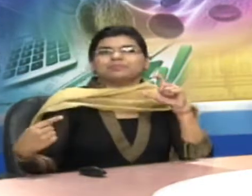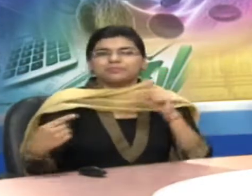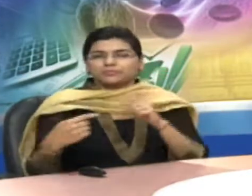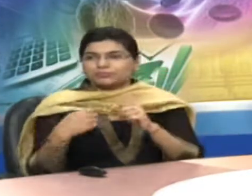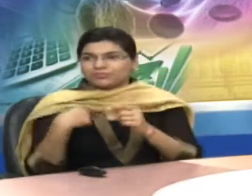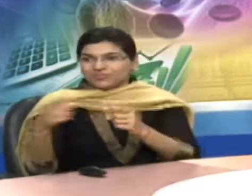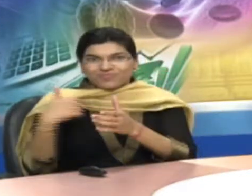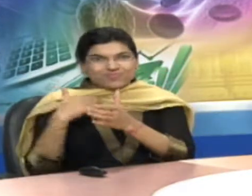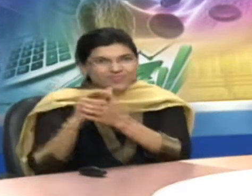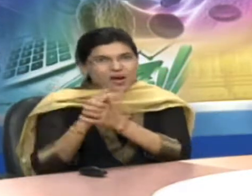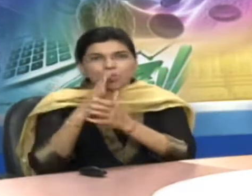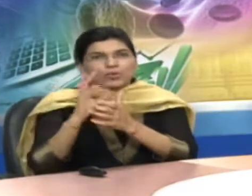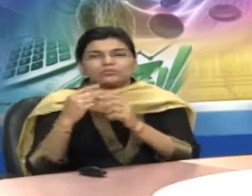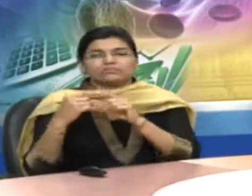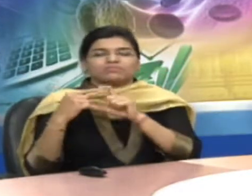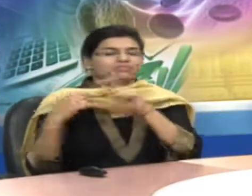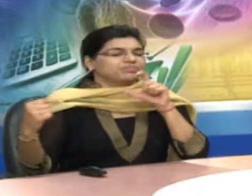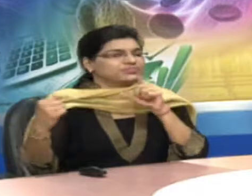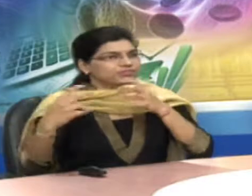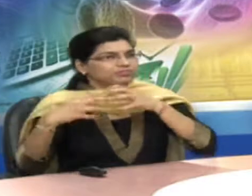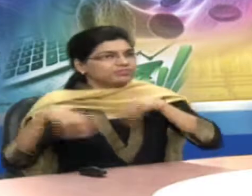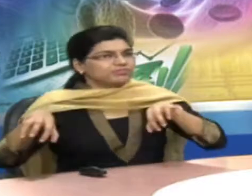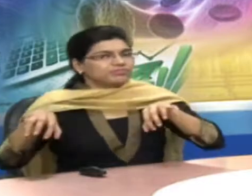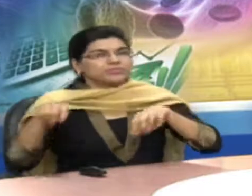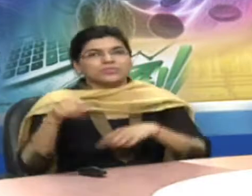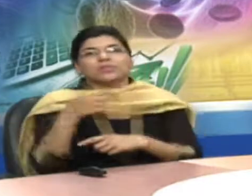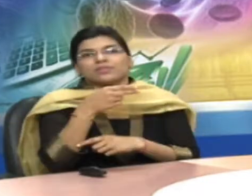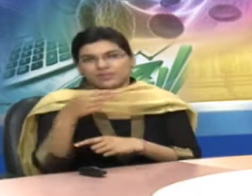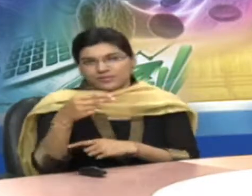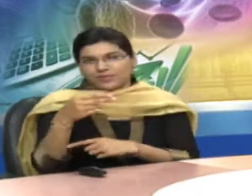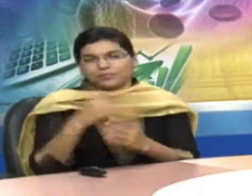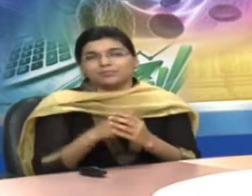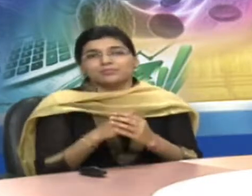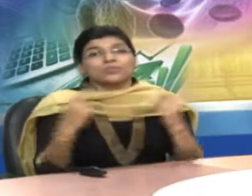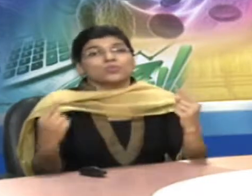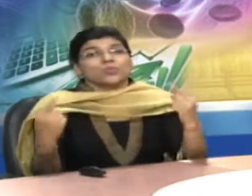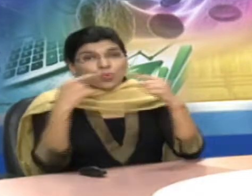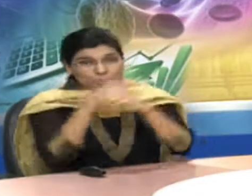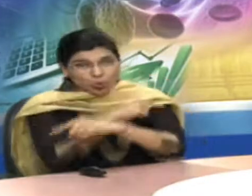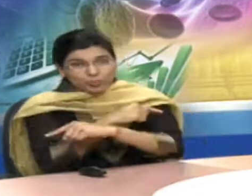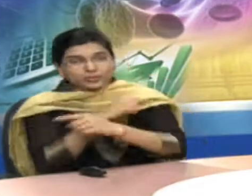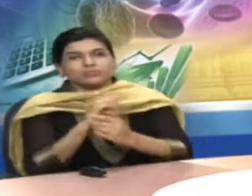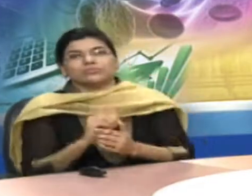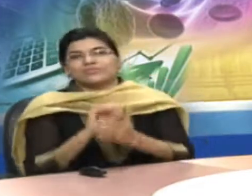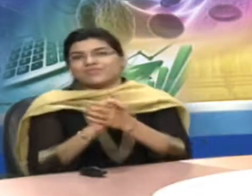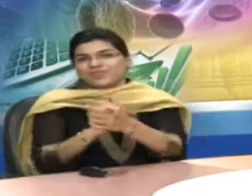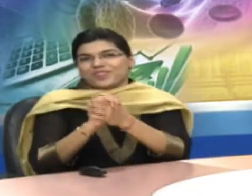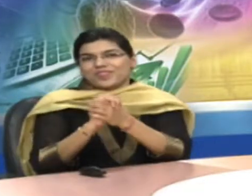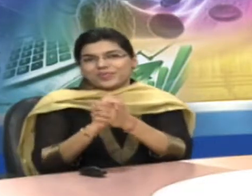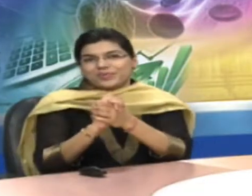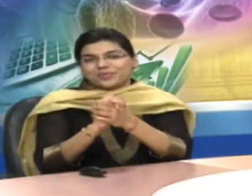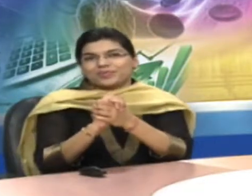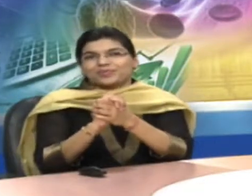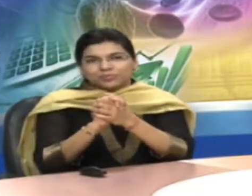is foes. It means enemy, and the opposite of this word